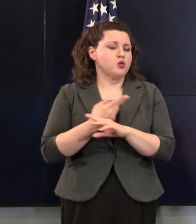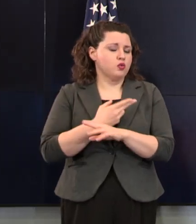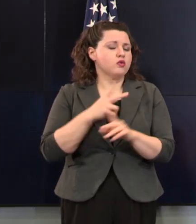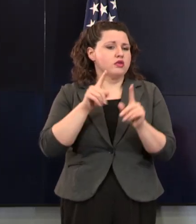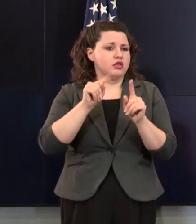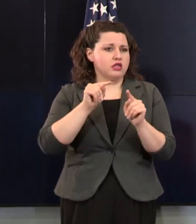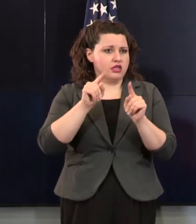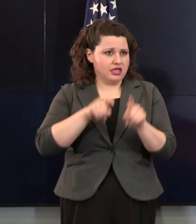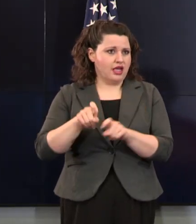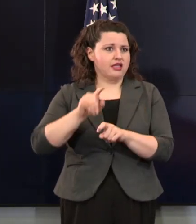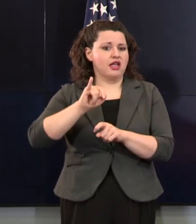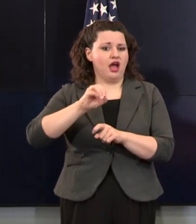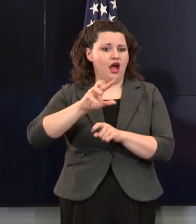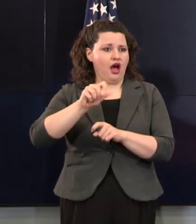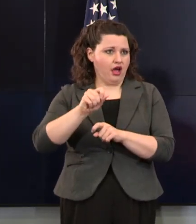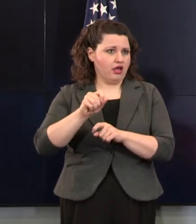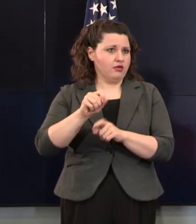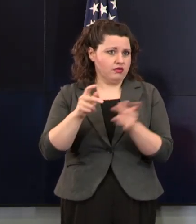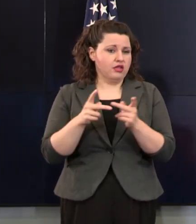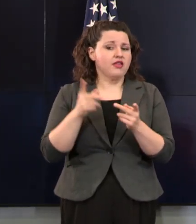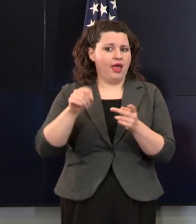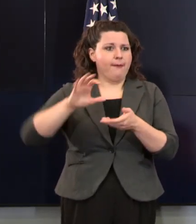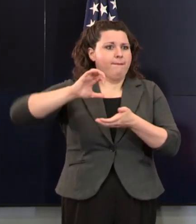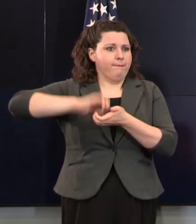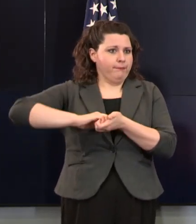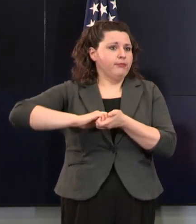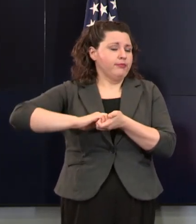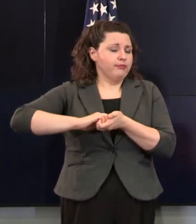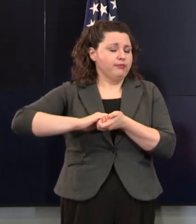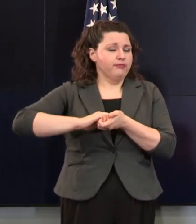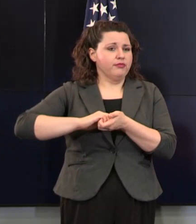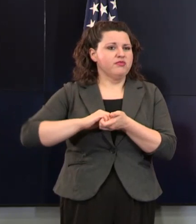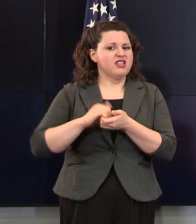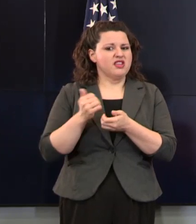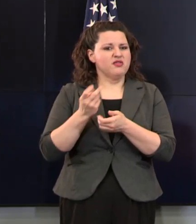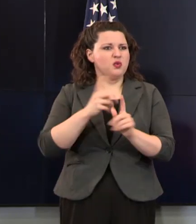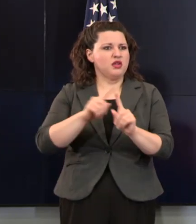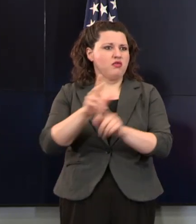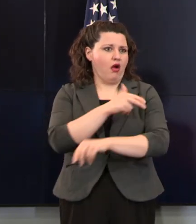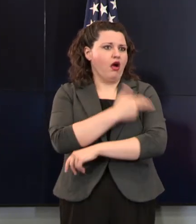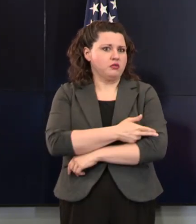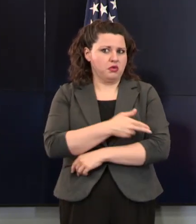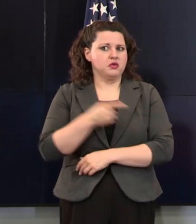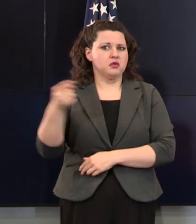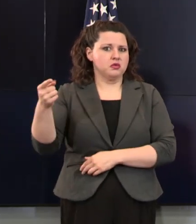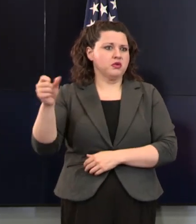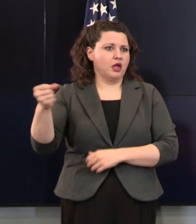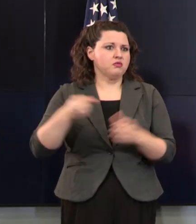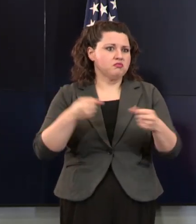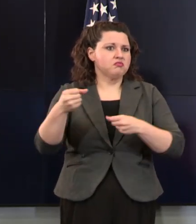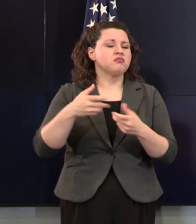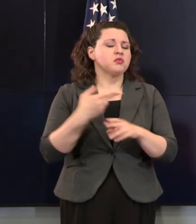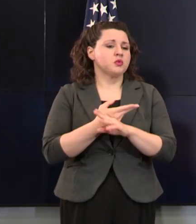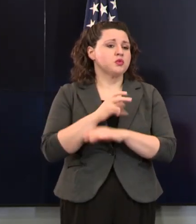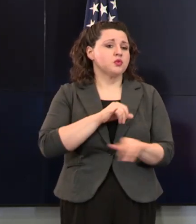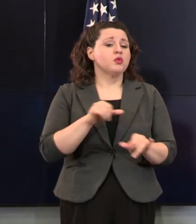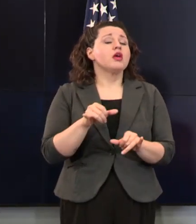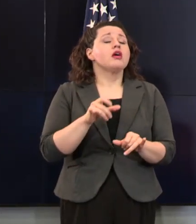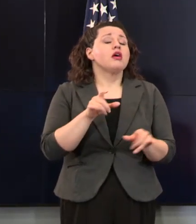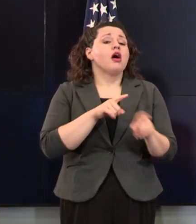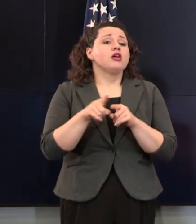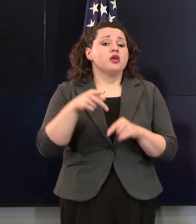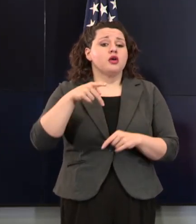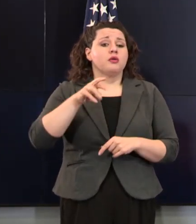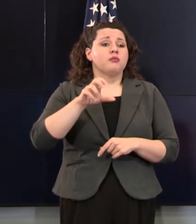Test Iowa sites. So that's a partnership that we have with a couple of our hospitals, which has been great. And then of course we did a